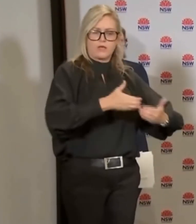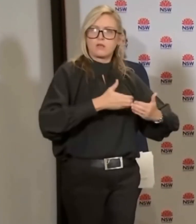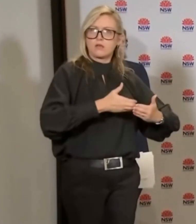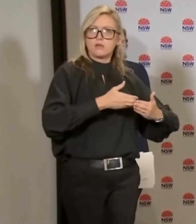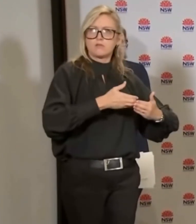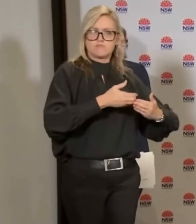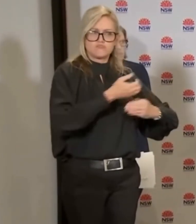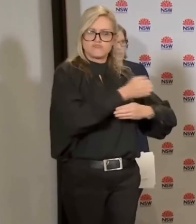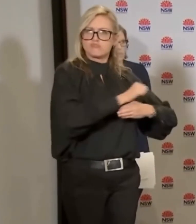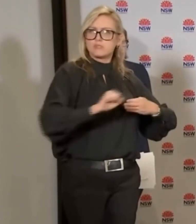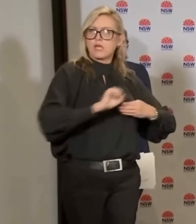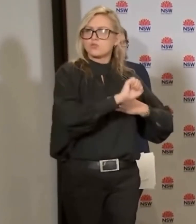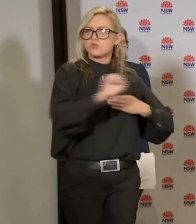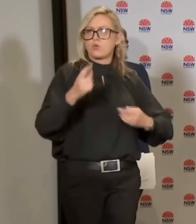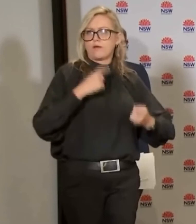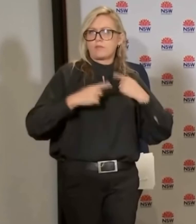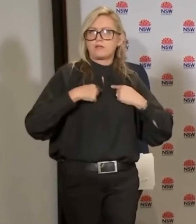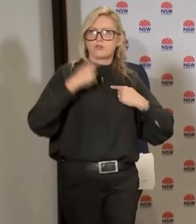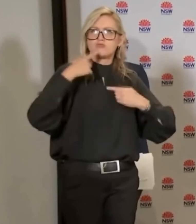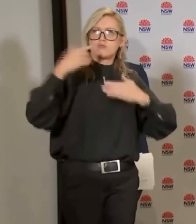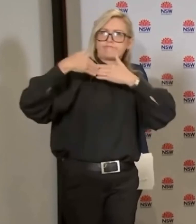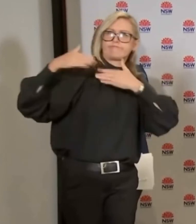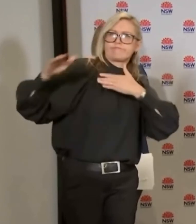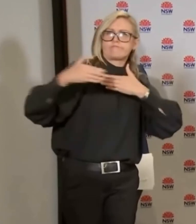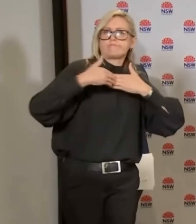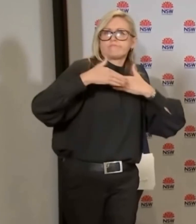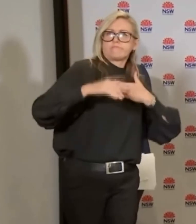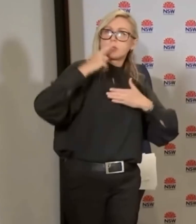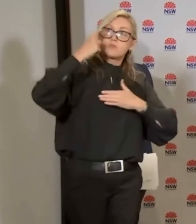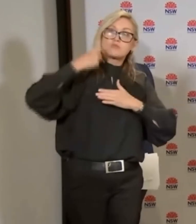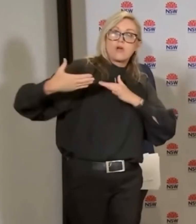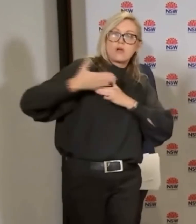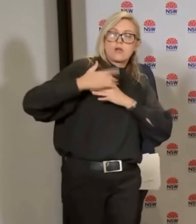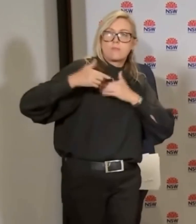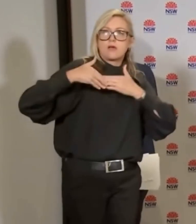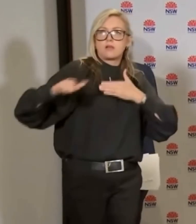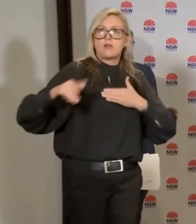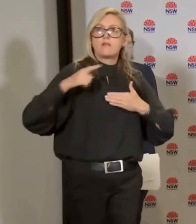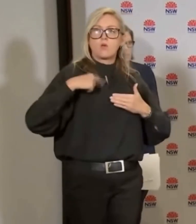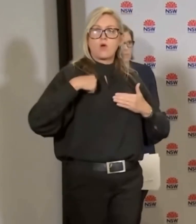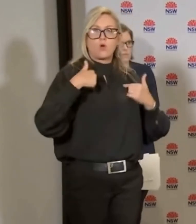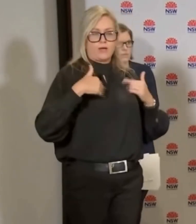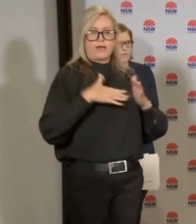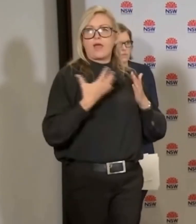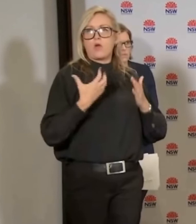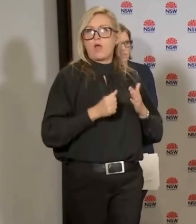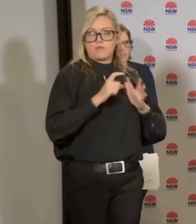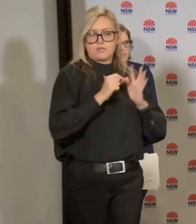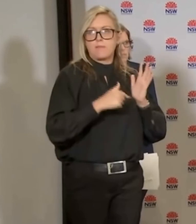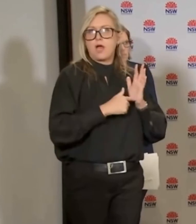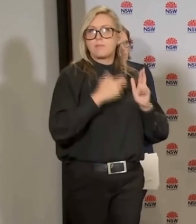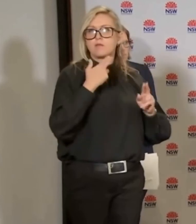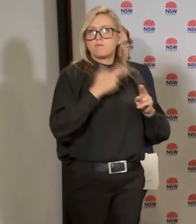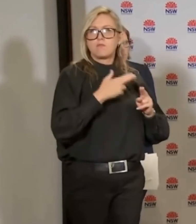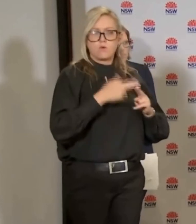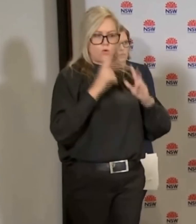in place to withstand those attacks, which is why we have a centralised digital authority now in New South Wales. We have Resilience New